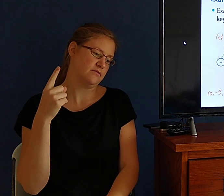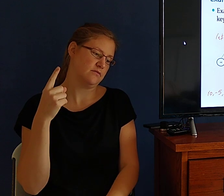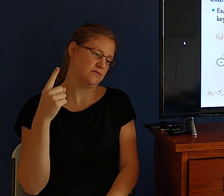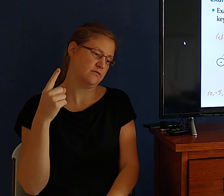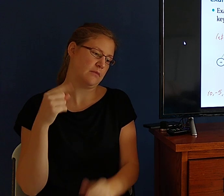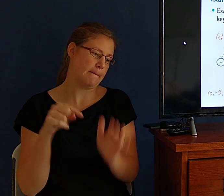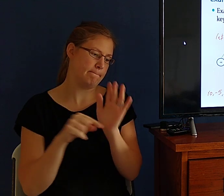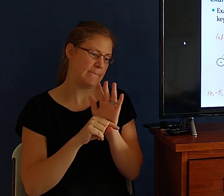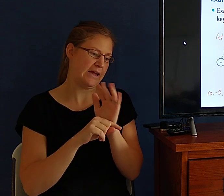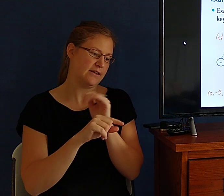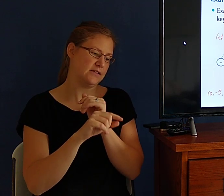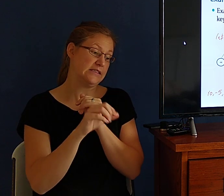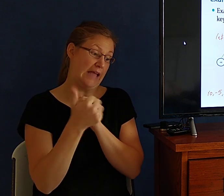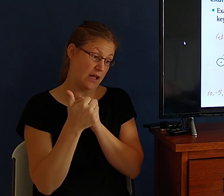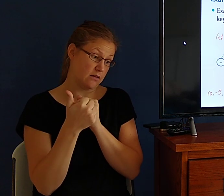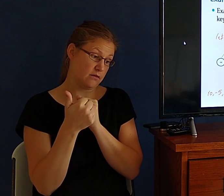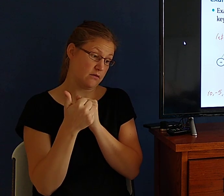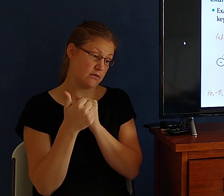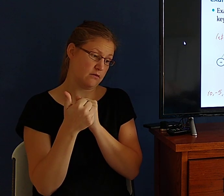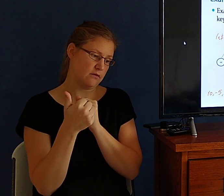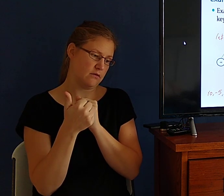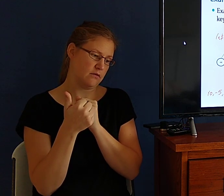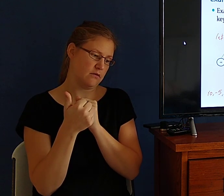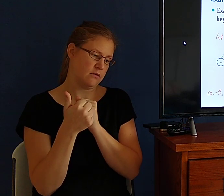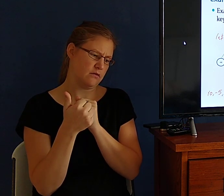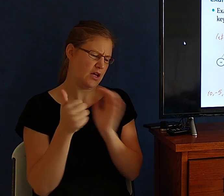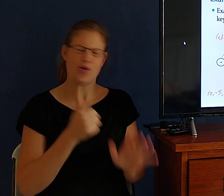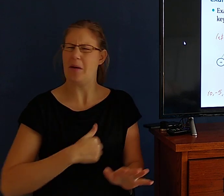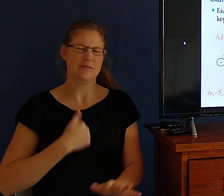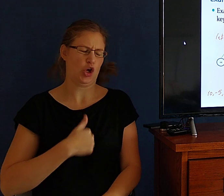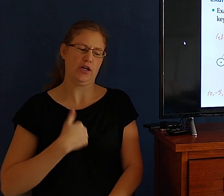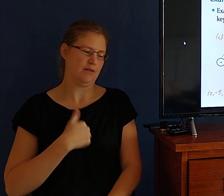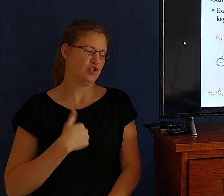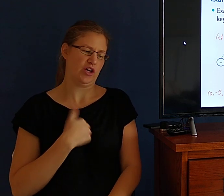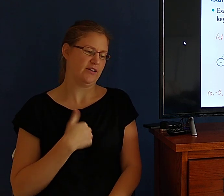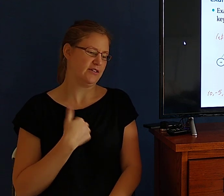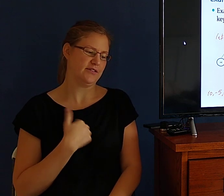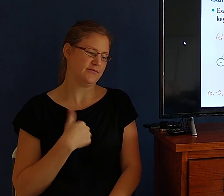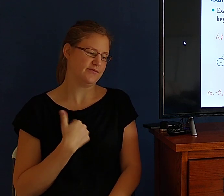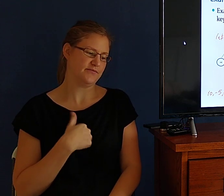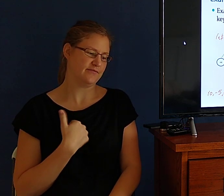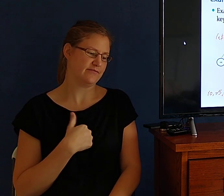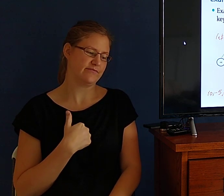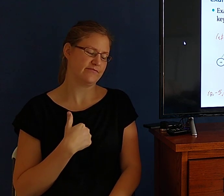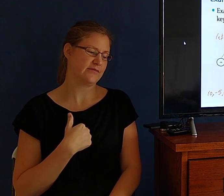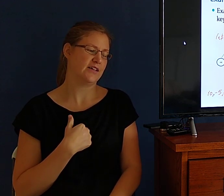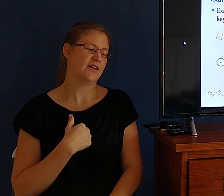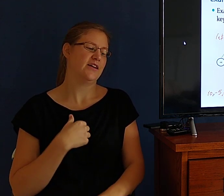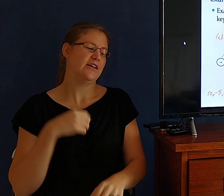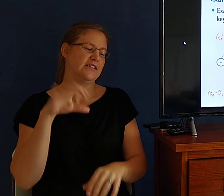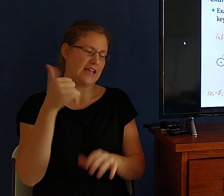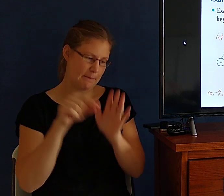10, and then I'm sorry, 10 minus 5 and then